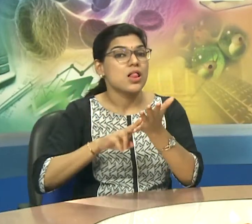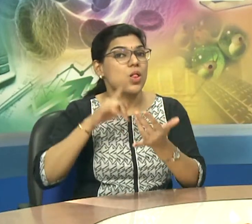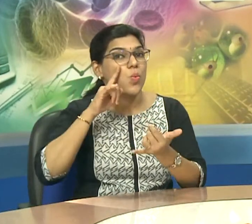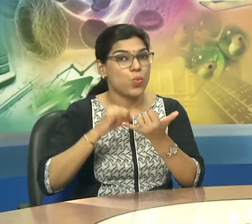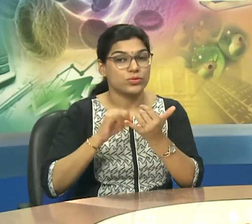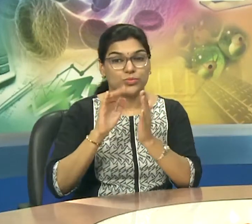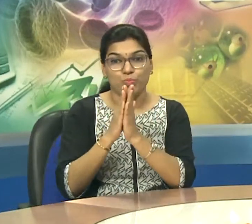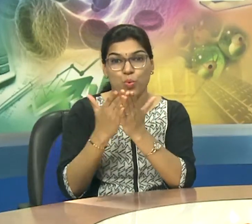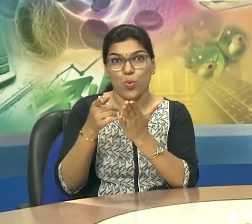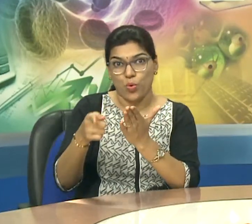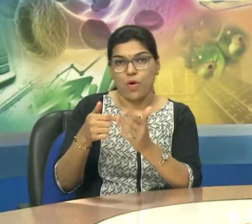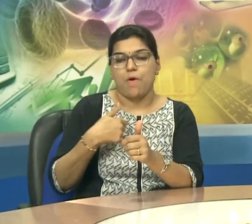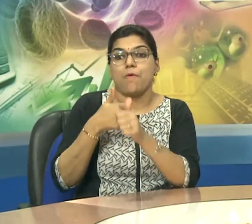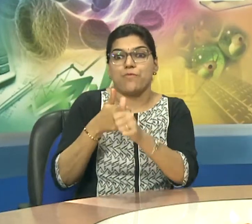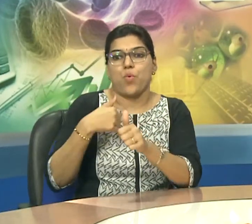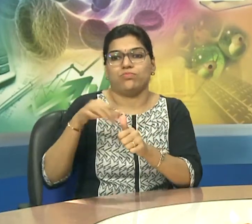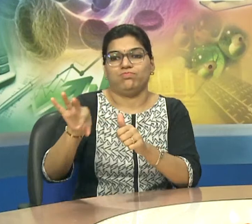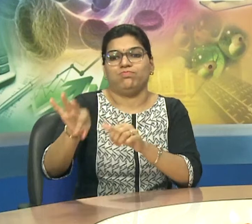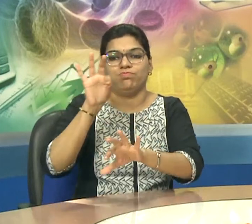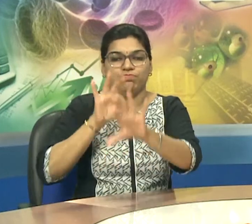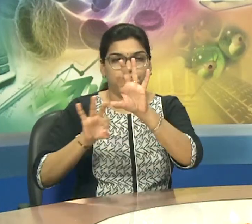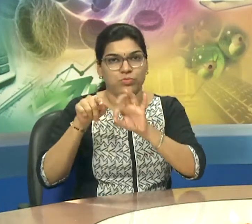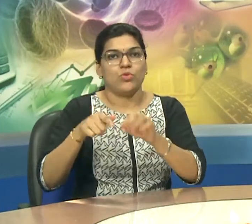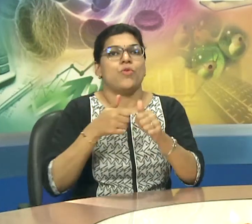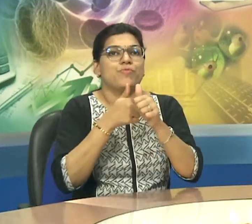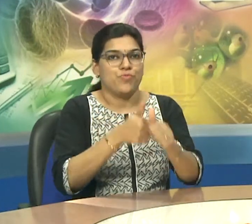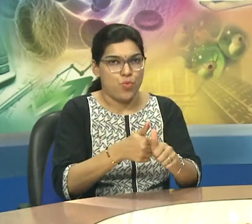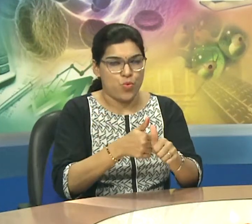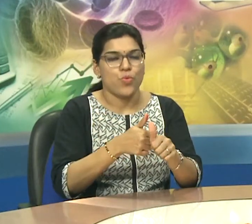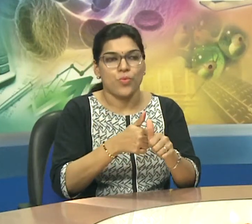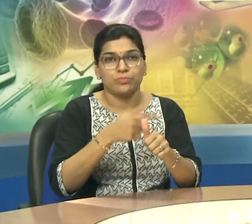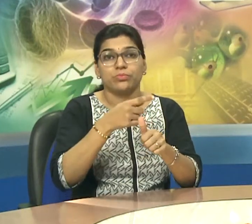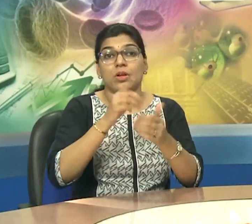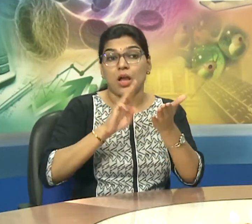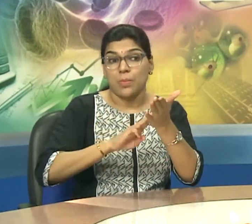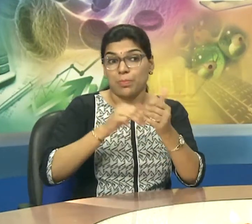Actually, may can be used in different ways. In this, we will